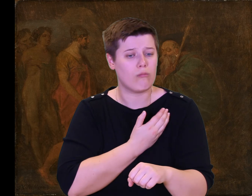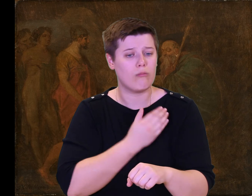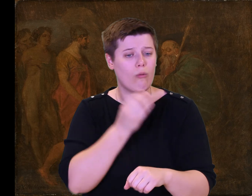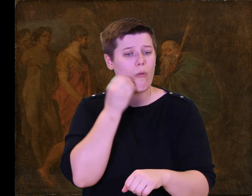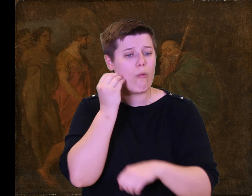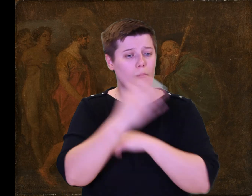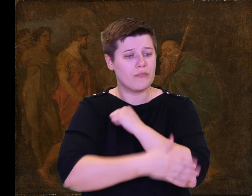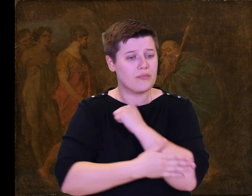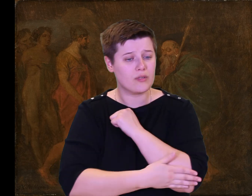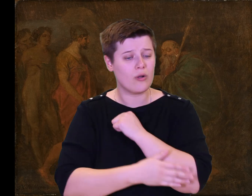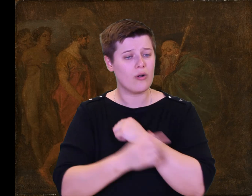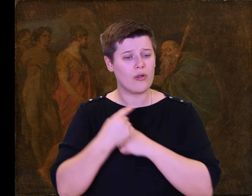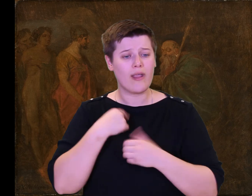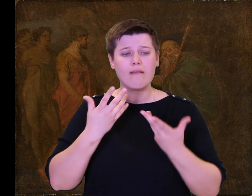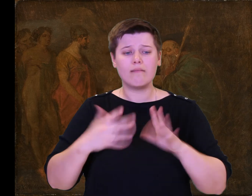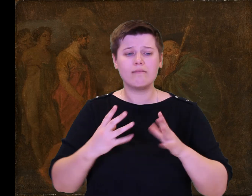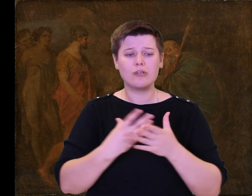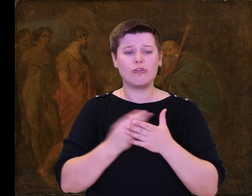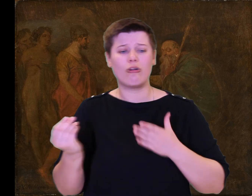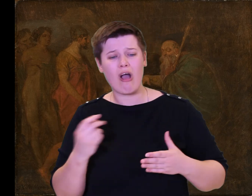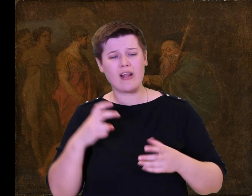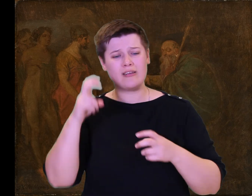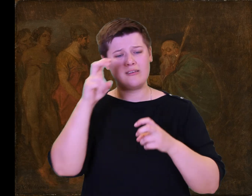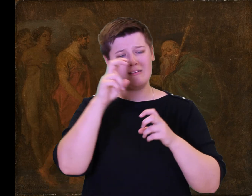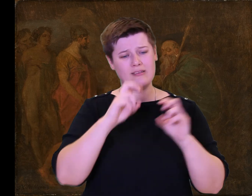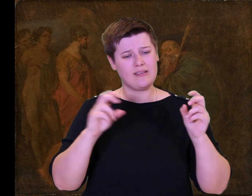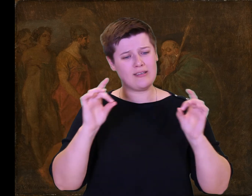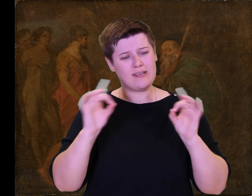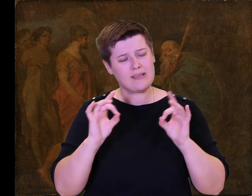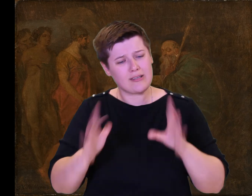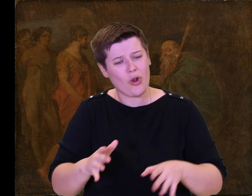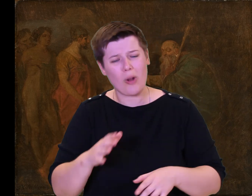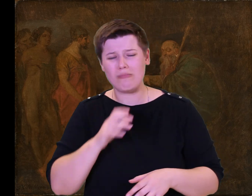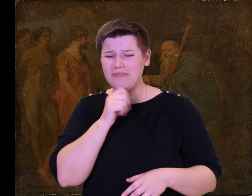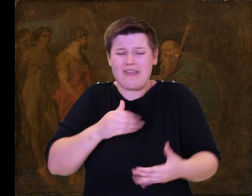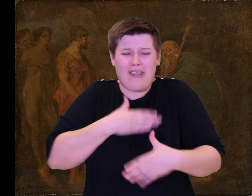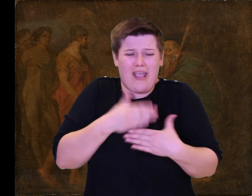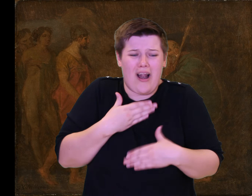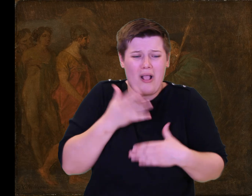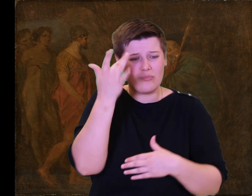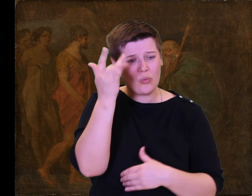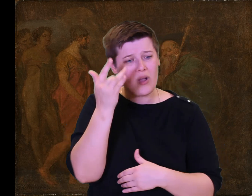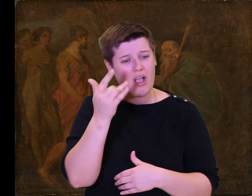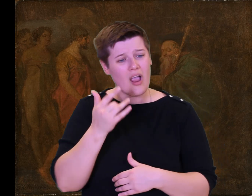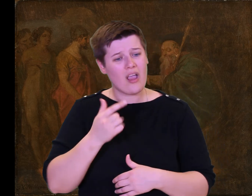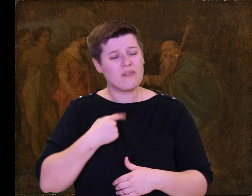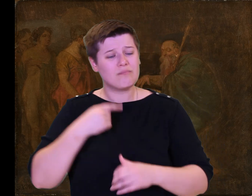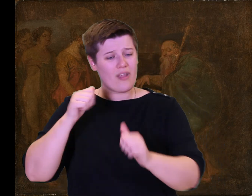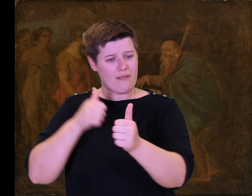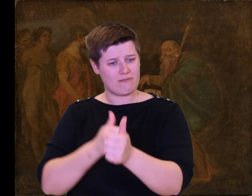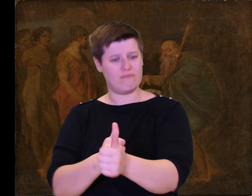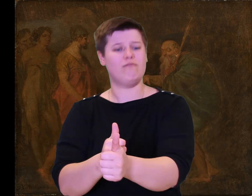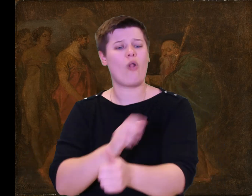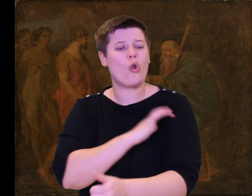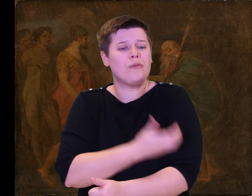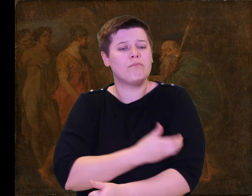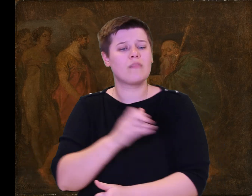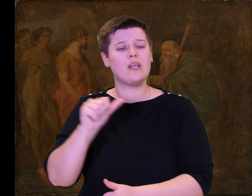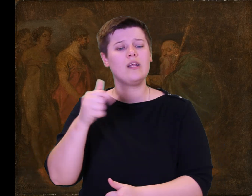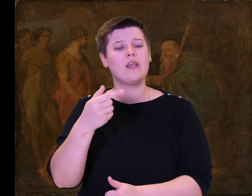me then and spoke in tones of grief. My child, how did you come here through this darkness while